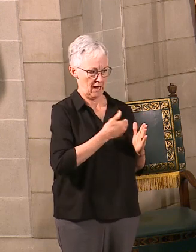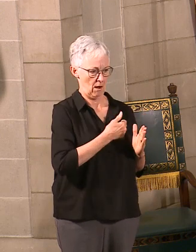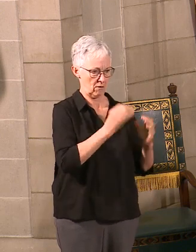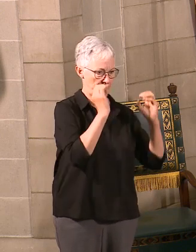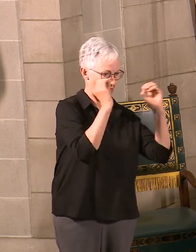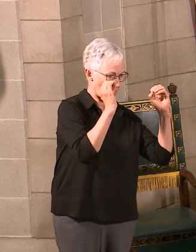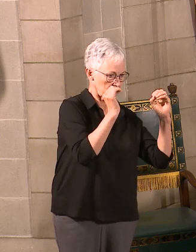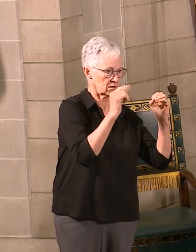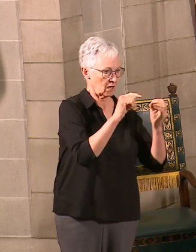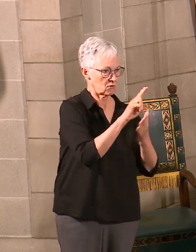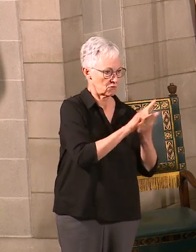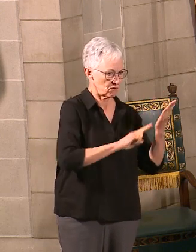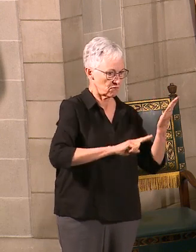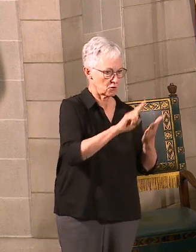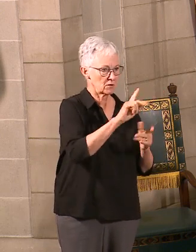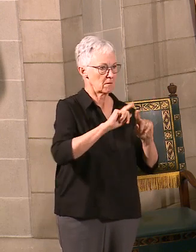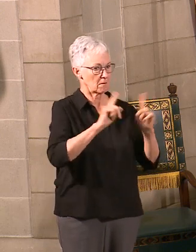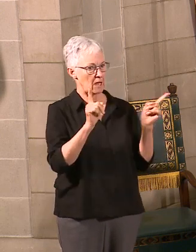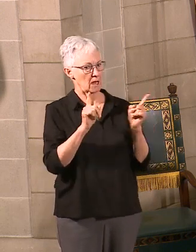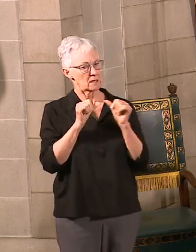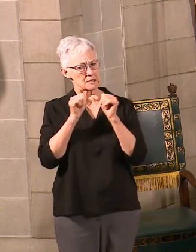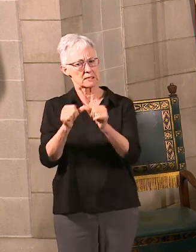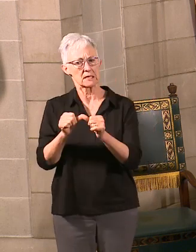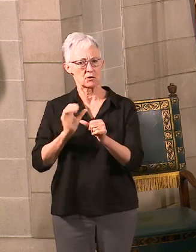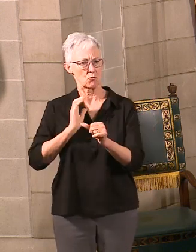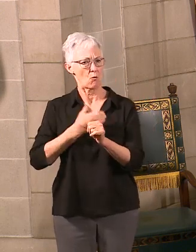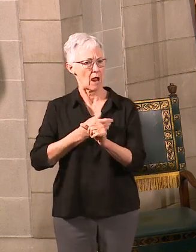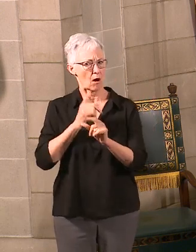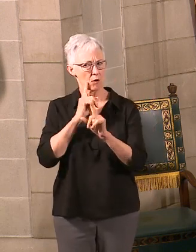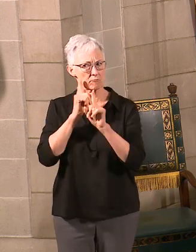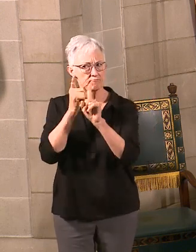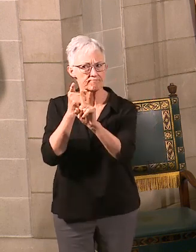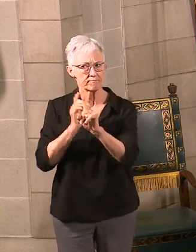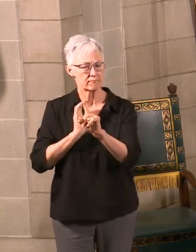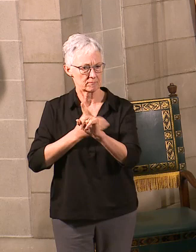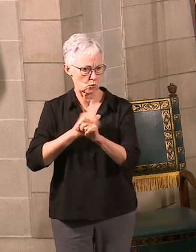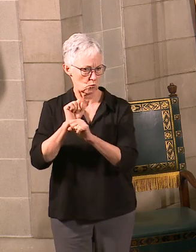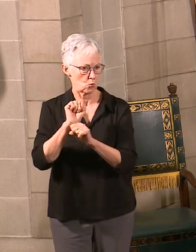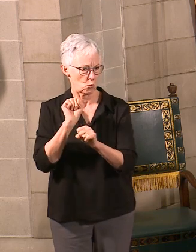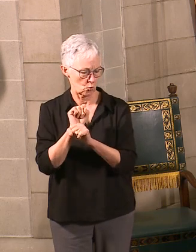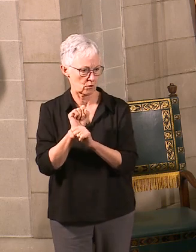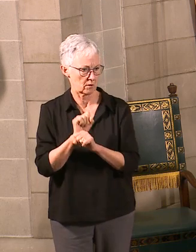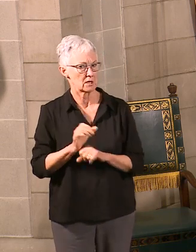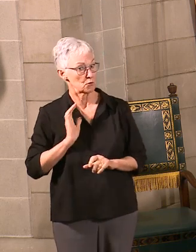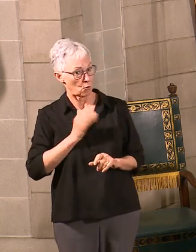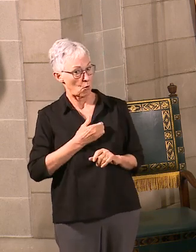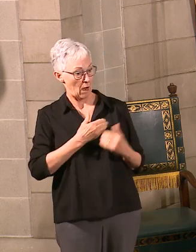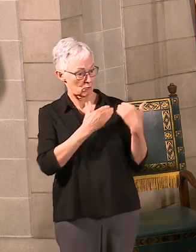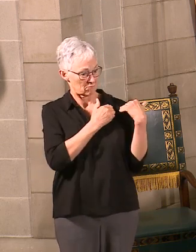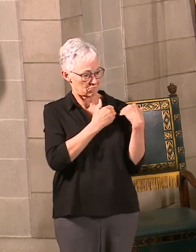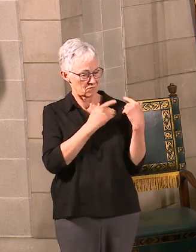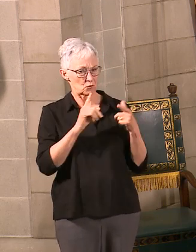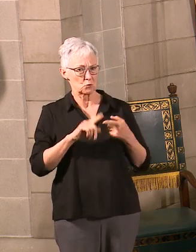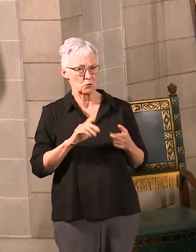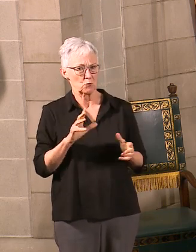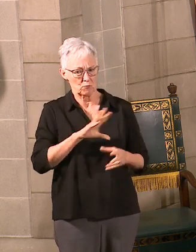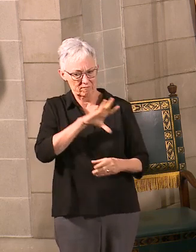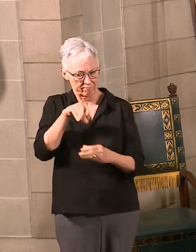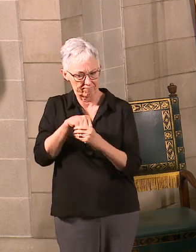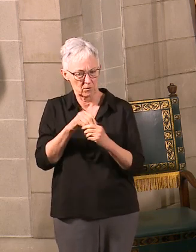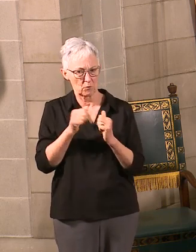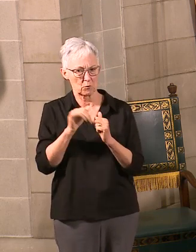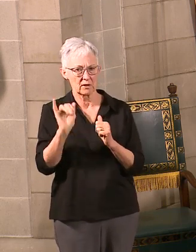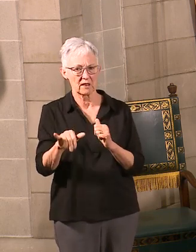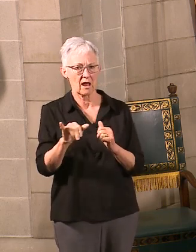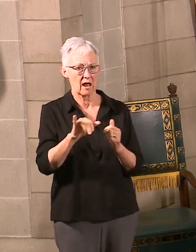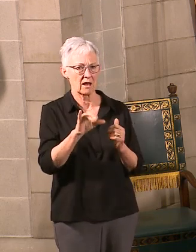A lot of what we do is also in the research side, and that is our part in partnering in this survey today. I want to say thank